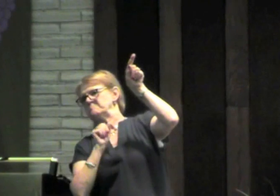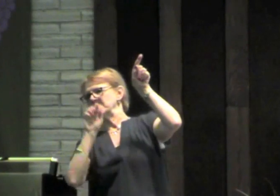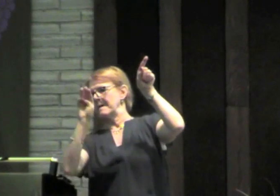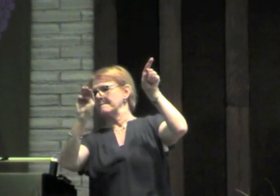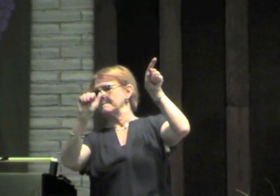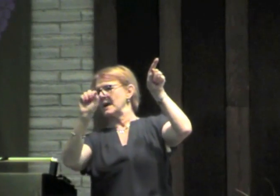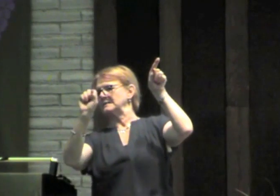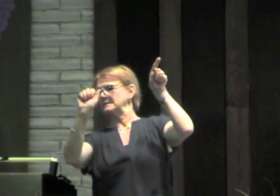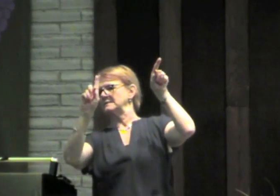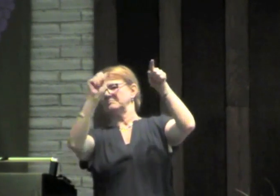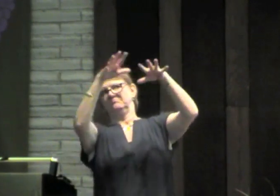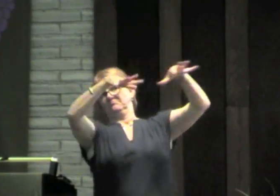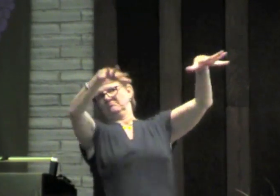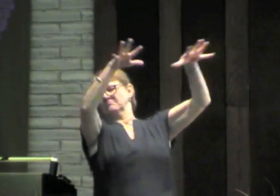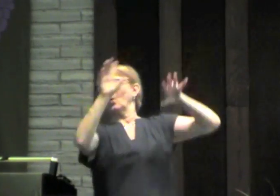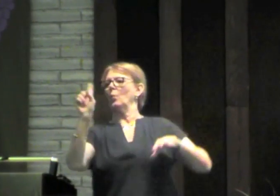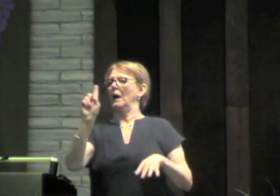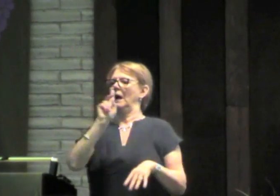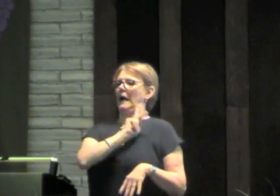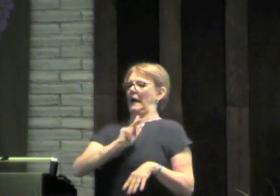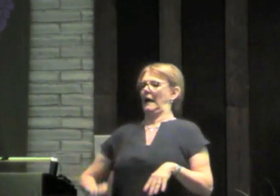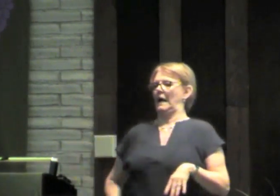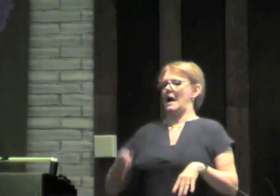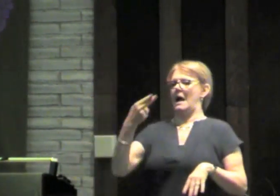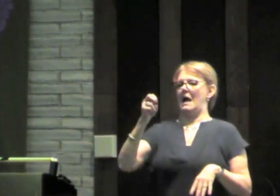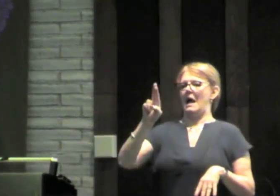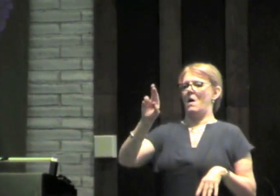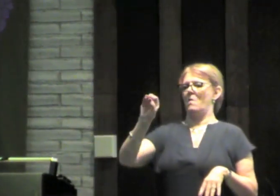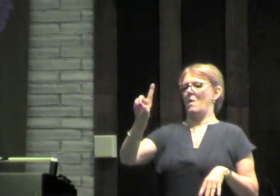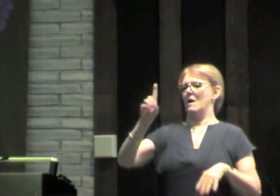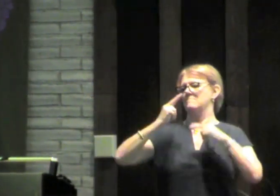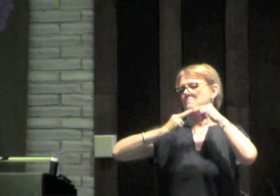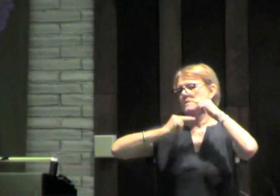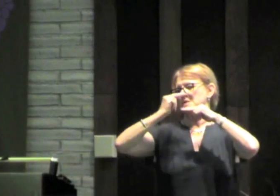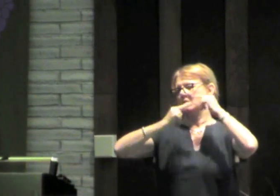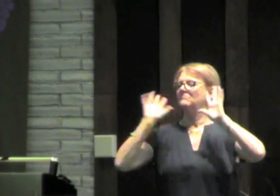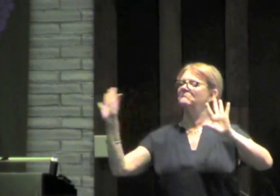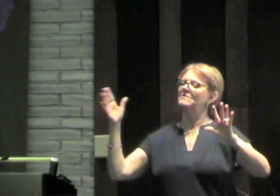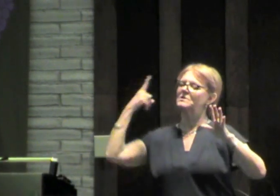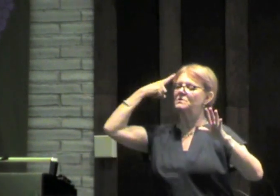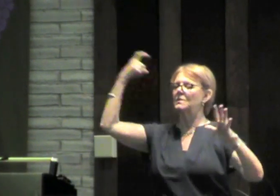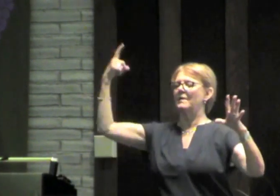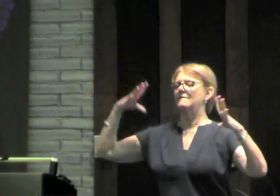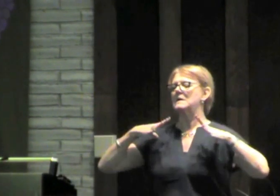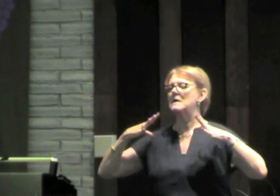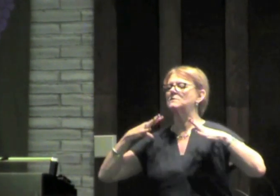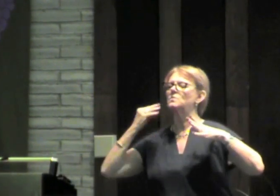And they recalled the Masada area. Well, the Masada was where King Herod had built